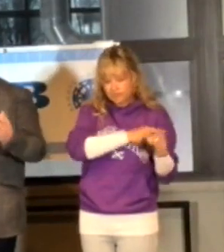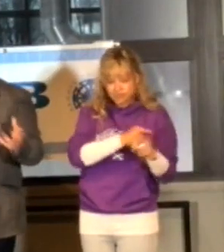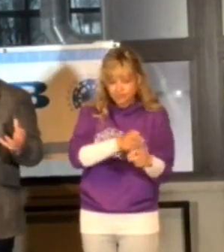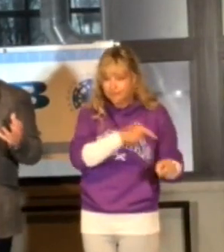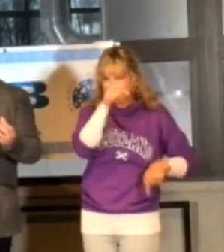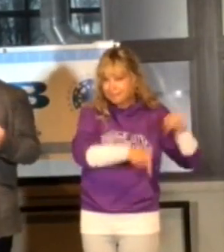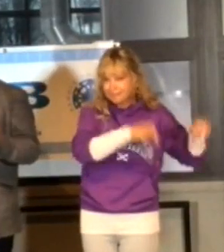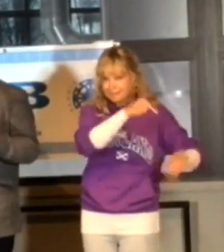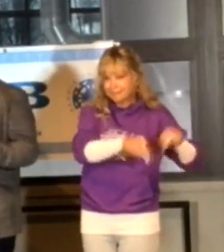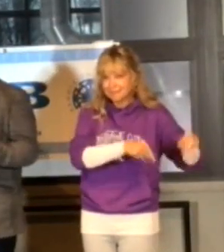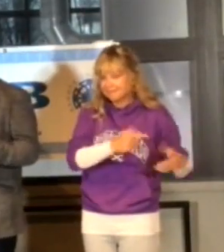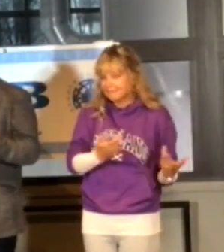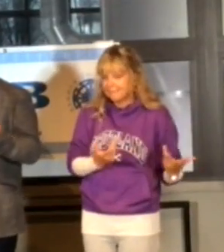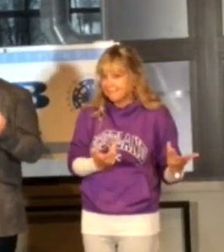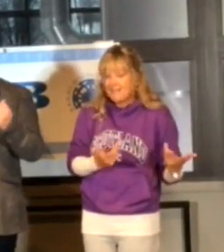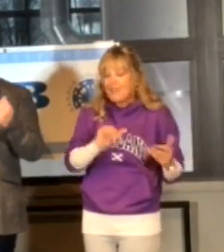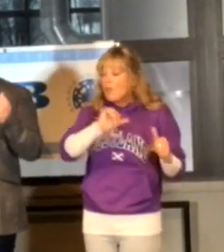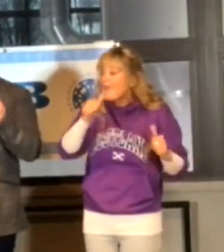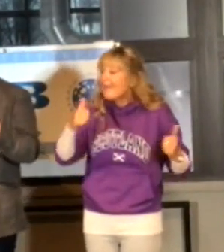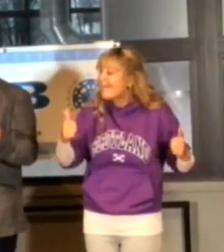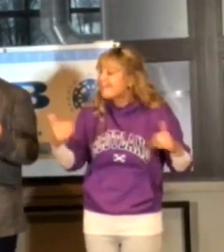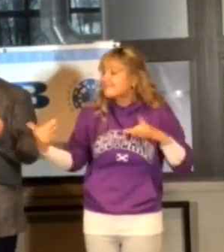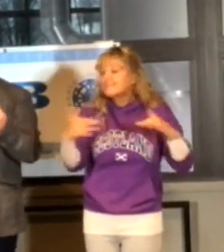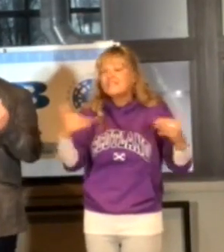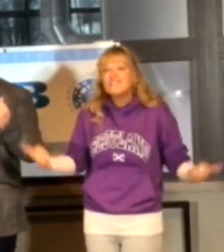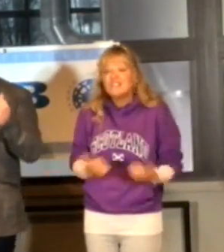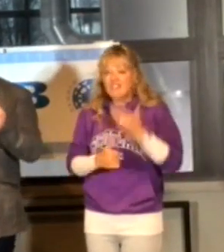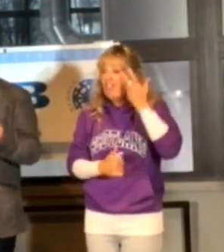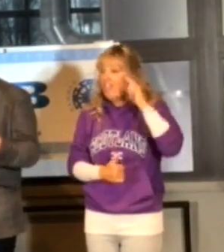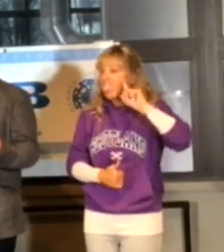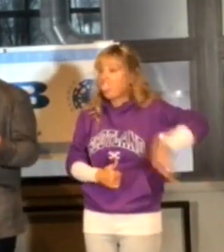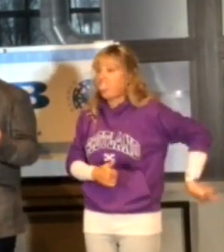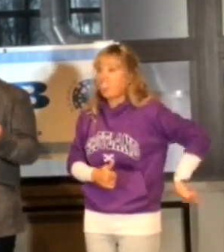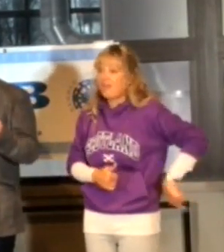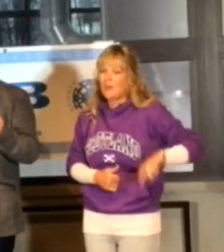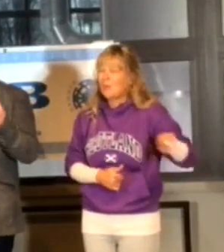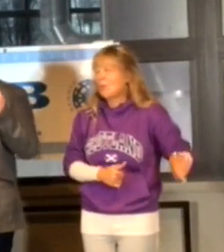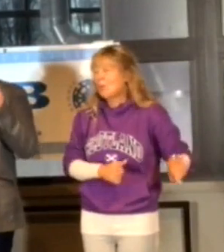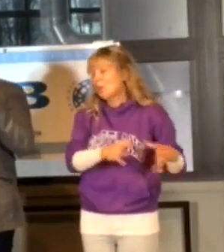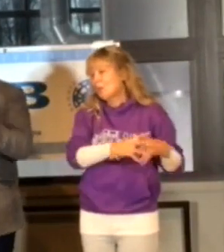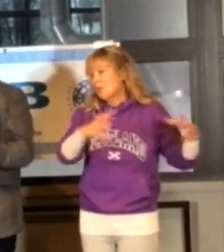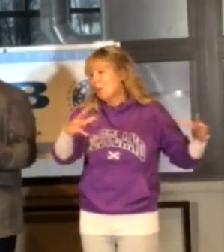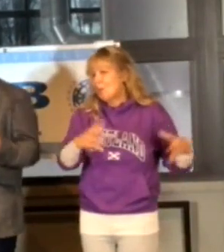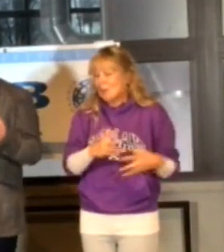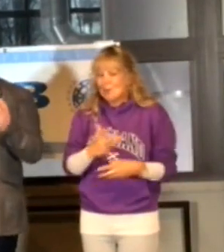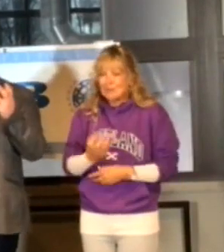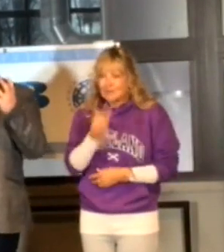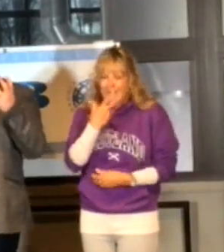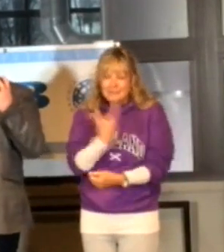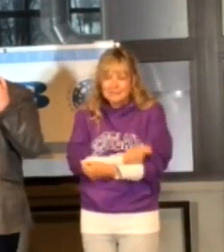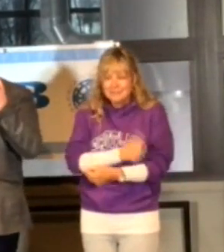abandoned post-conflict, huge prescription drug epidemic, suicides,